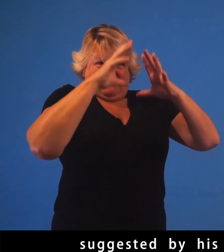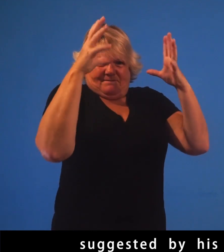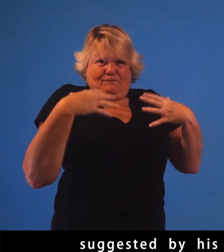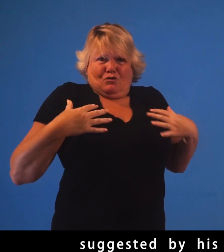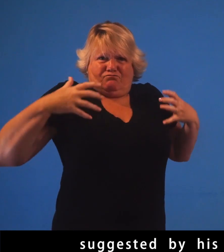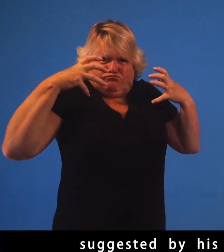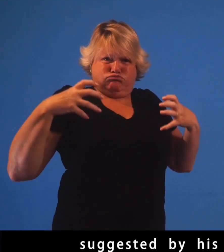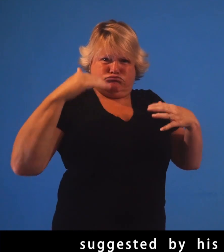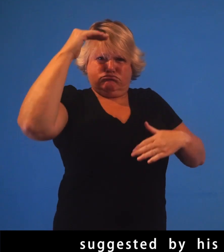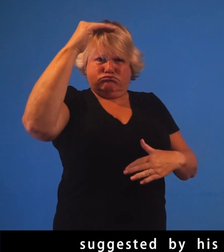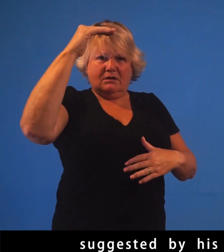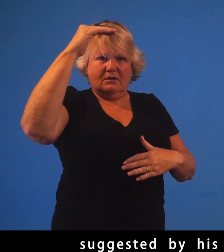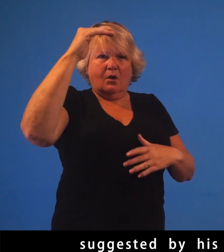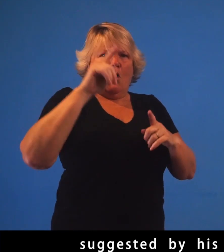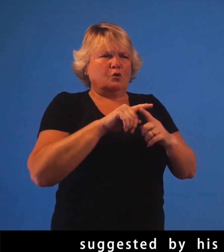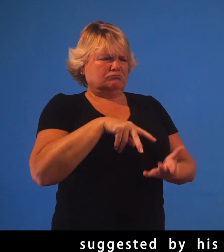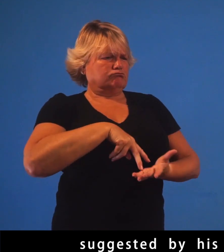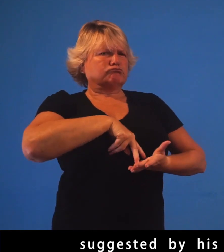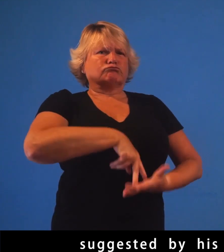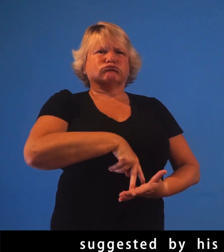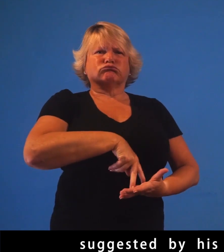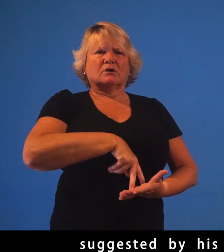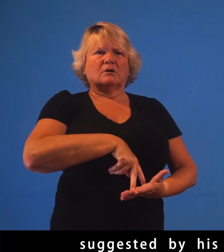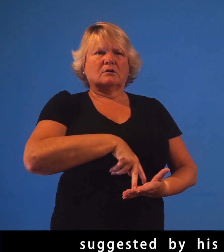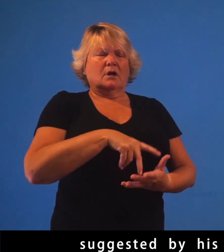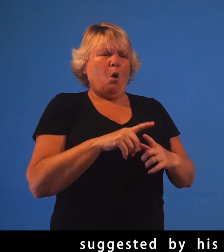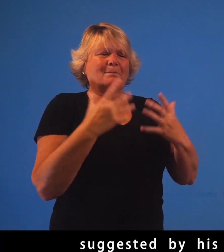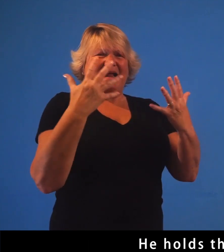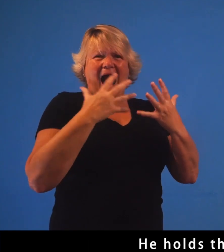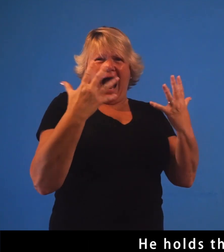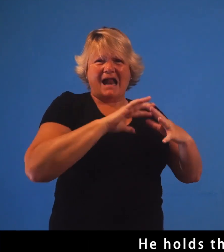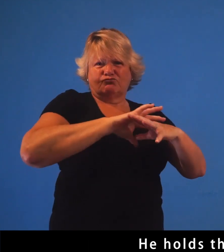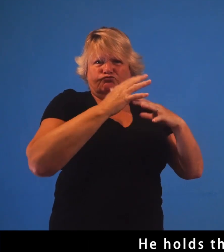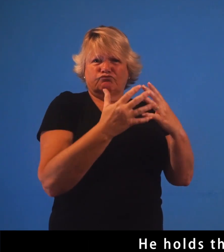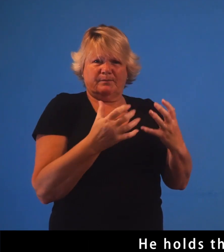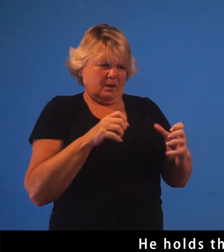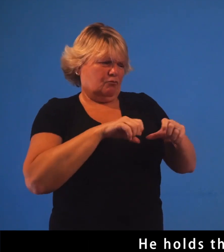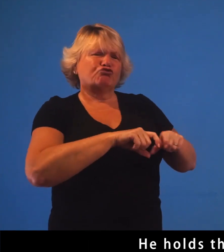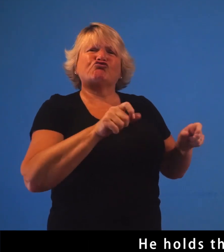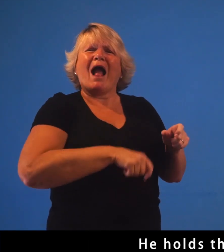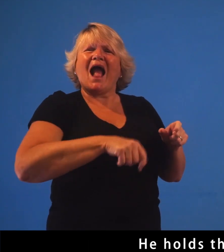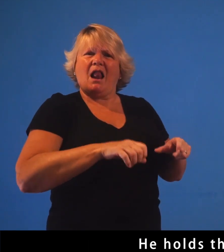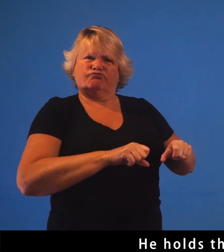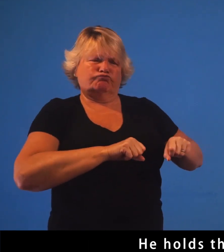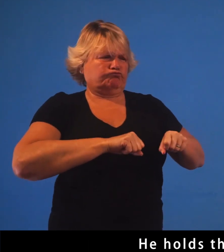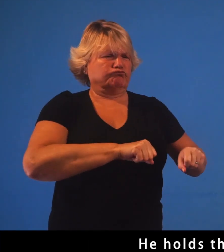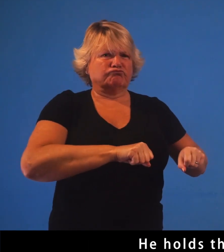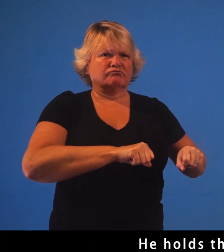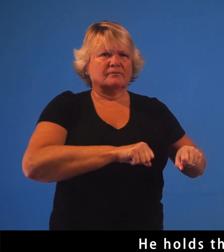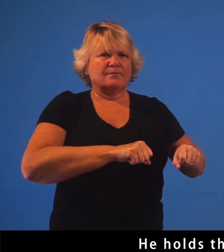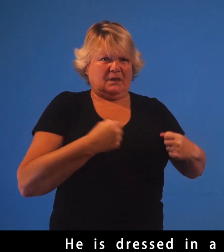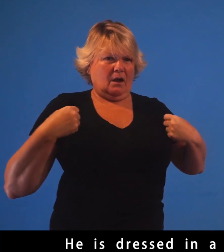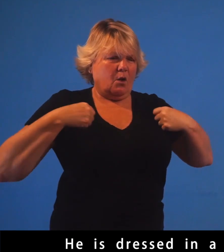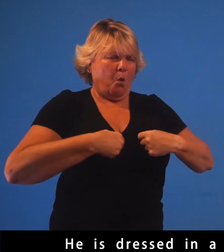suggested by his large physical frame and his powerful stance. He holds the railing firmly with his huge